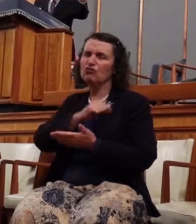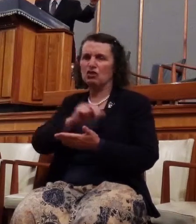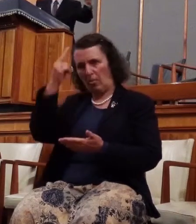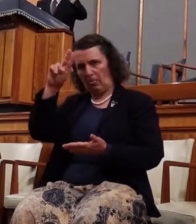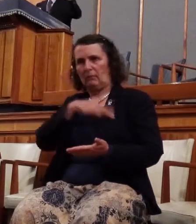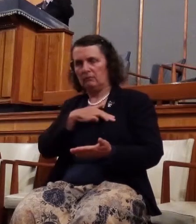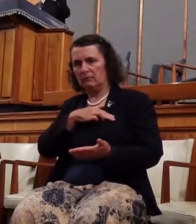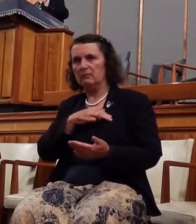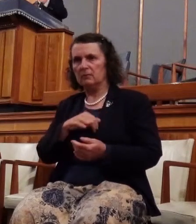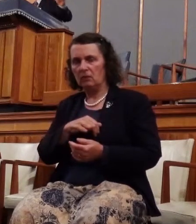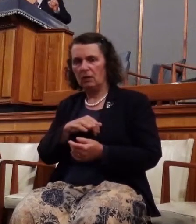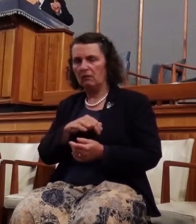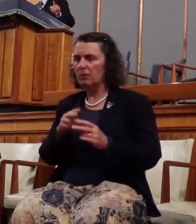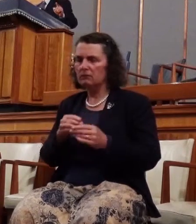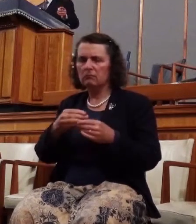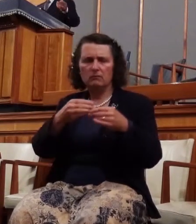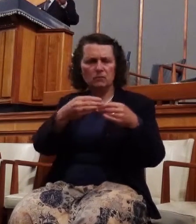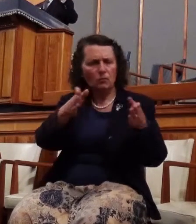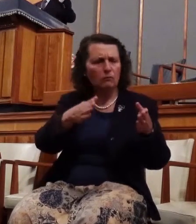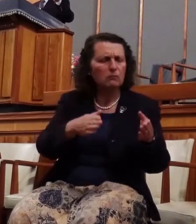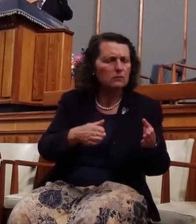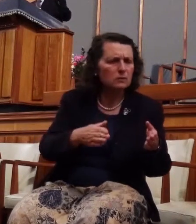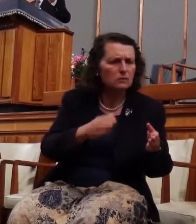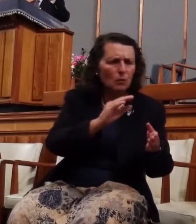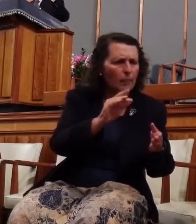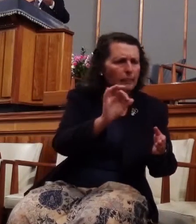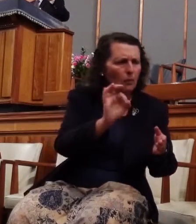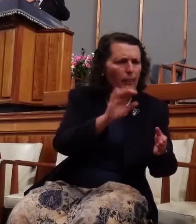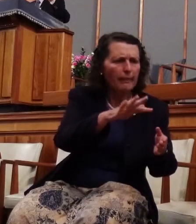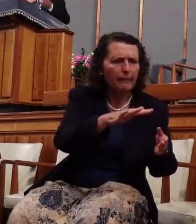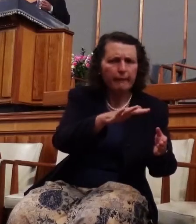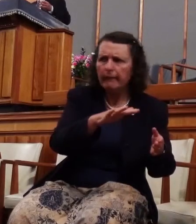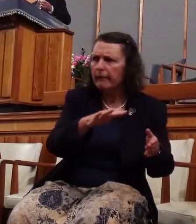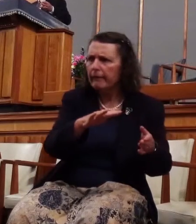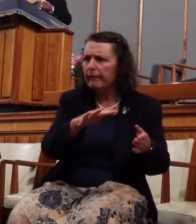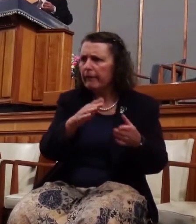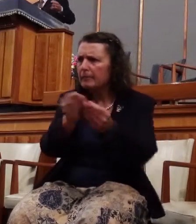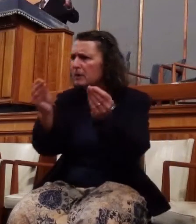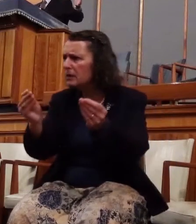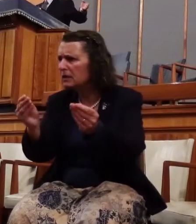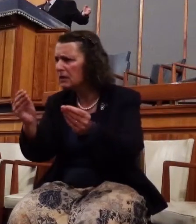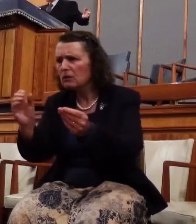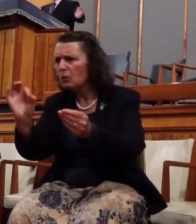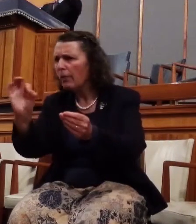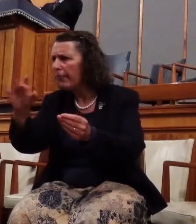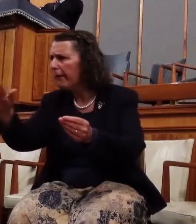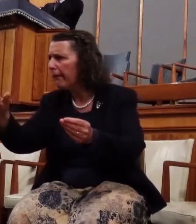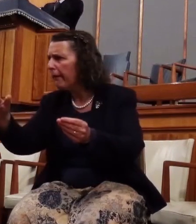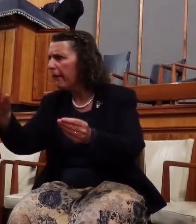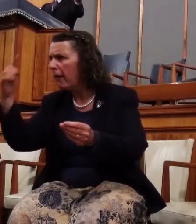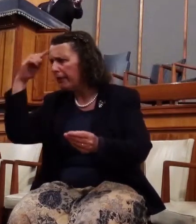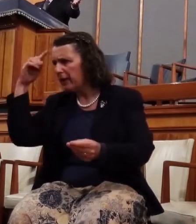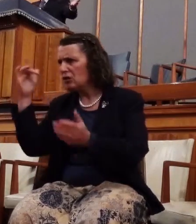room he knocked there, he checked, nobody's there. He said, maybe the Lord Jesus Christ came back and took